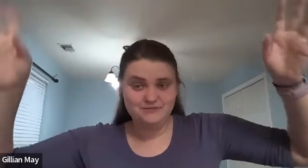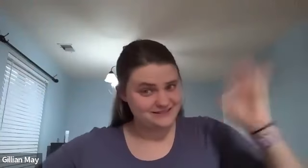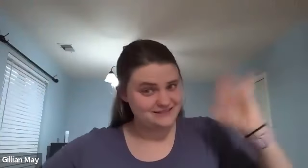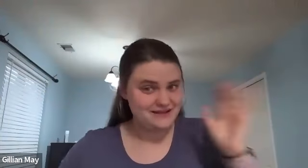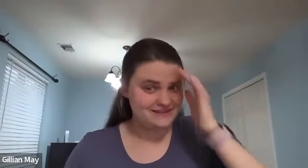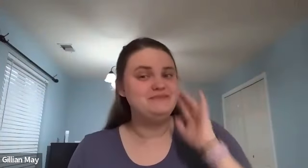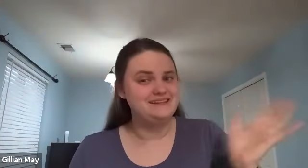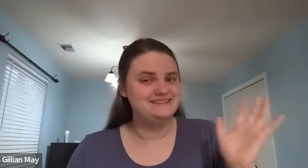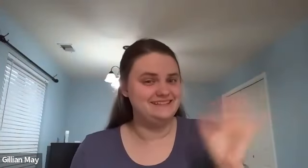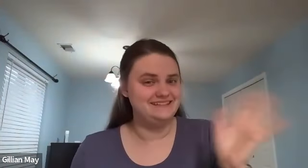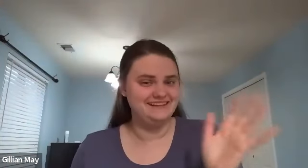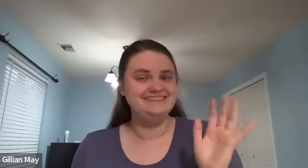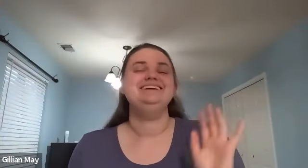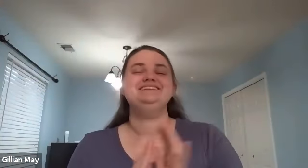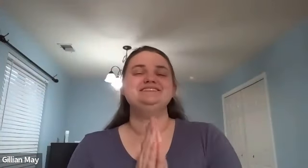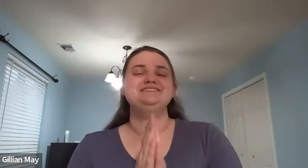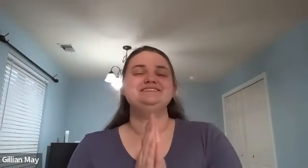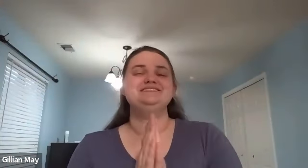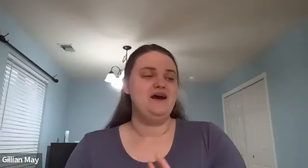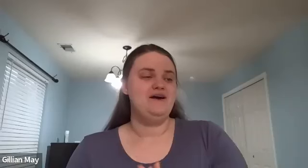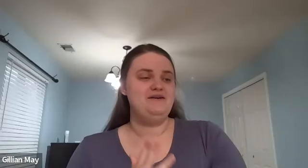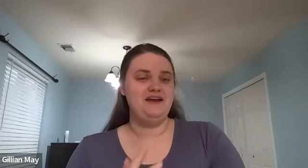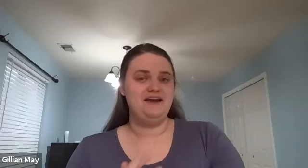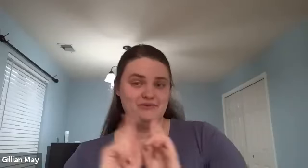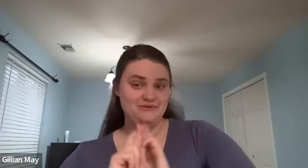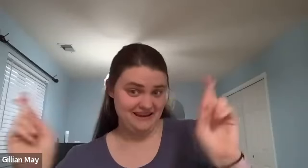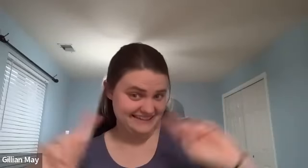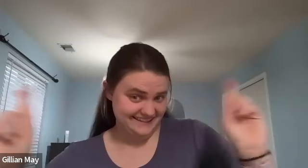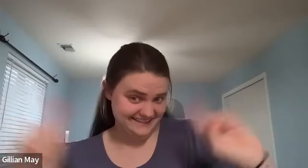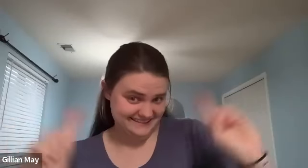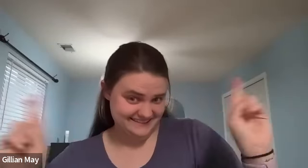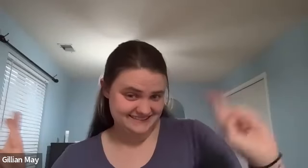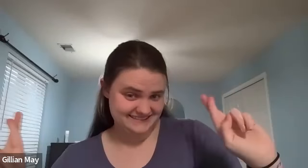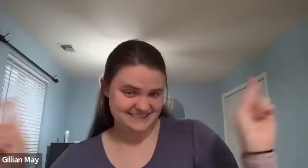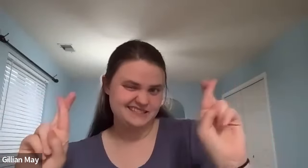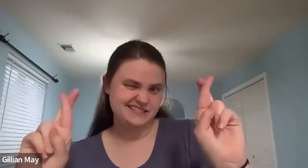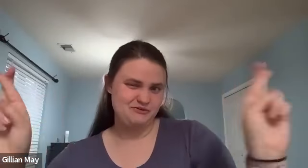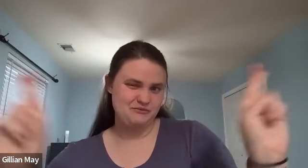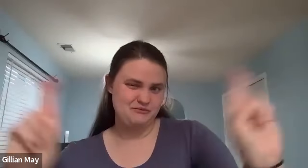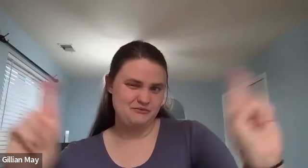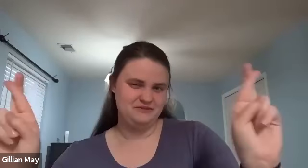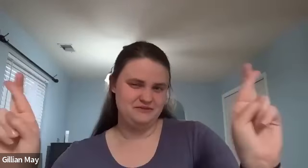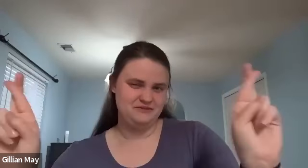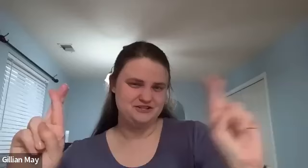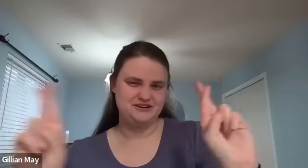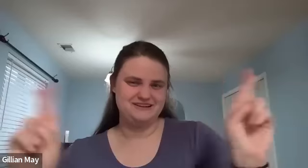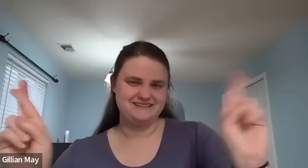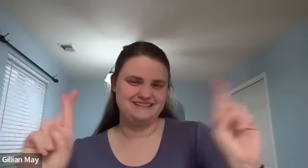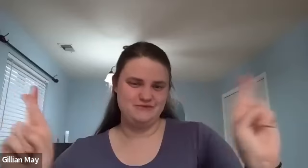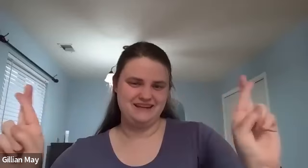So that can be easily done. So, okay, are we ready? This is time for ready. I don't think I've ever showed you guys this, but ready.